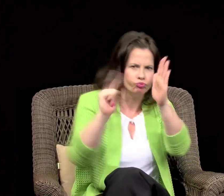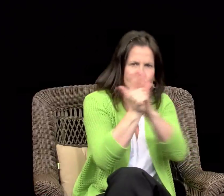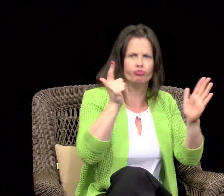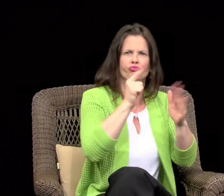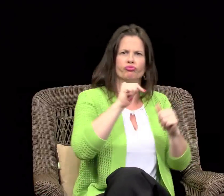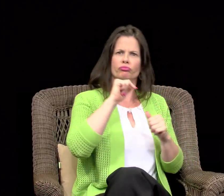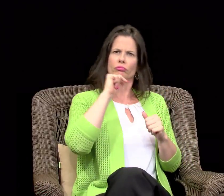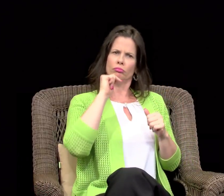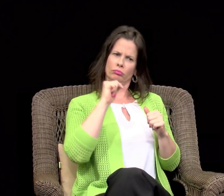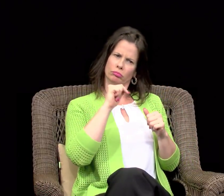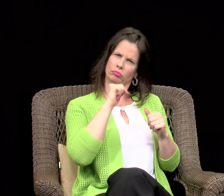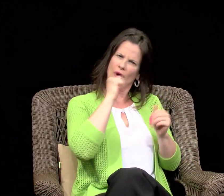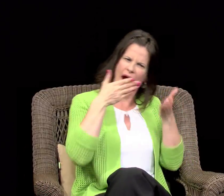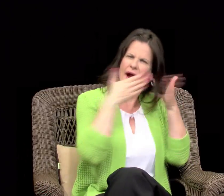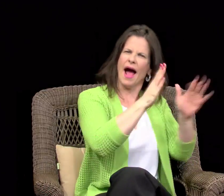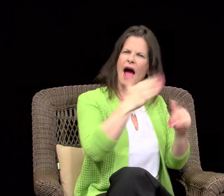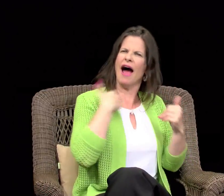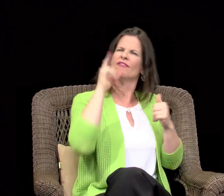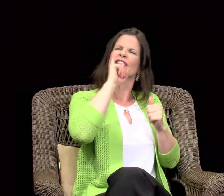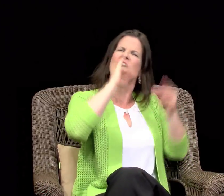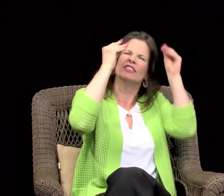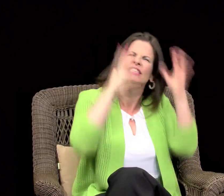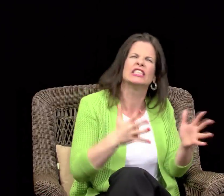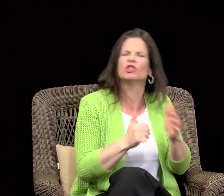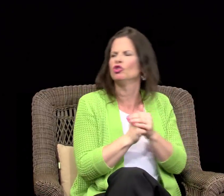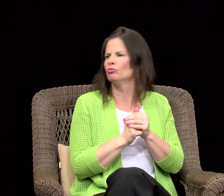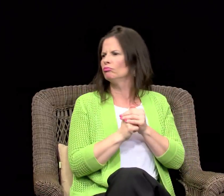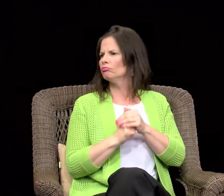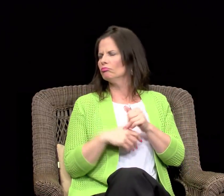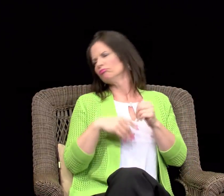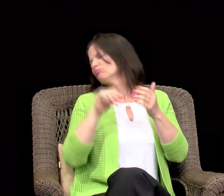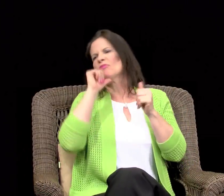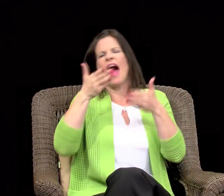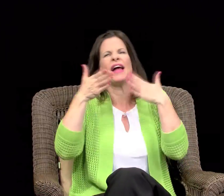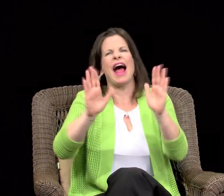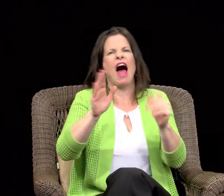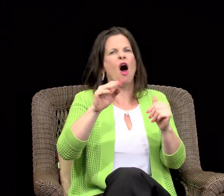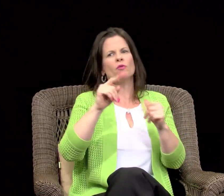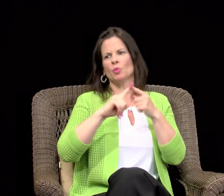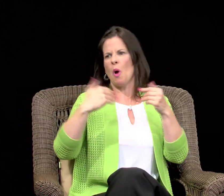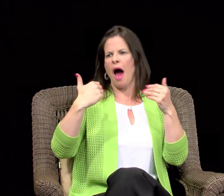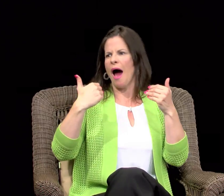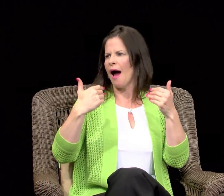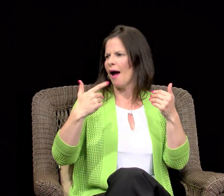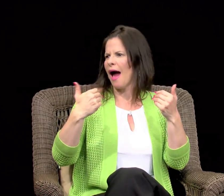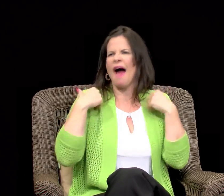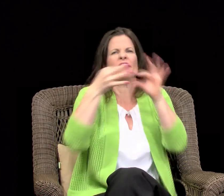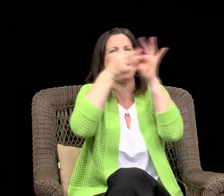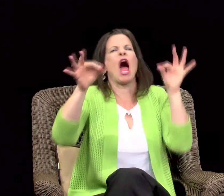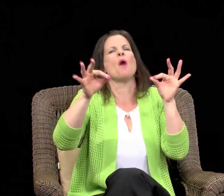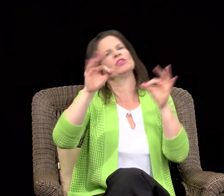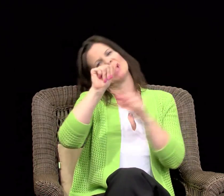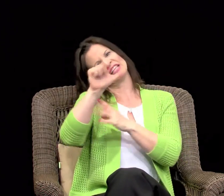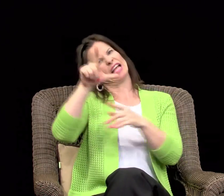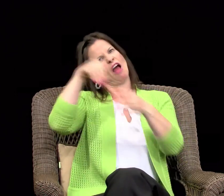Milan Congress, and it was a very dark, very much a dark age for the deaf community. They did not allow